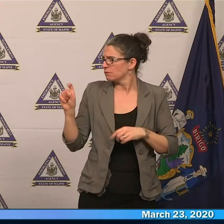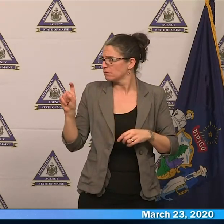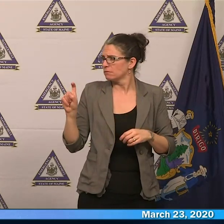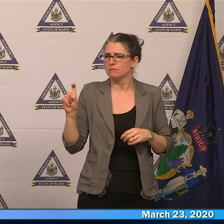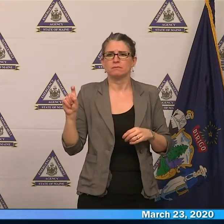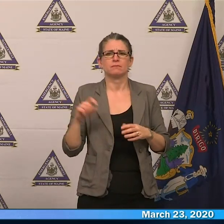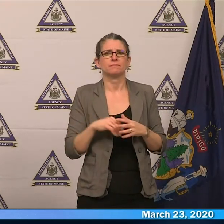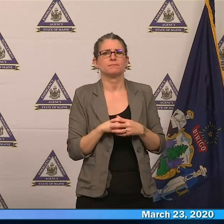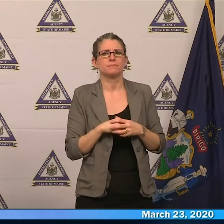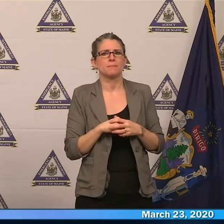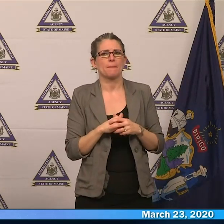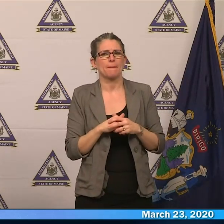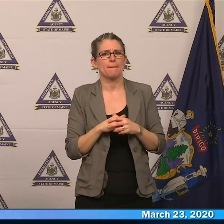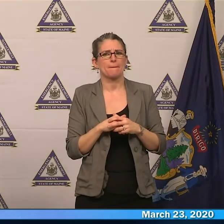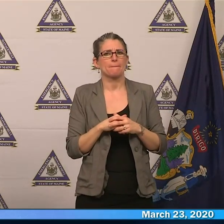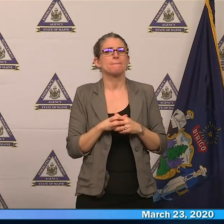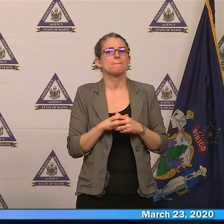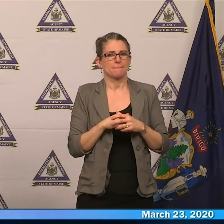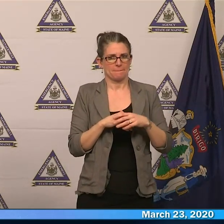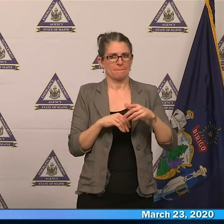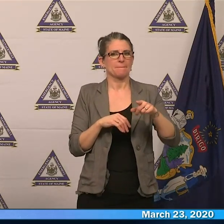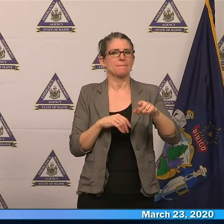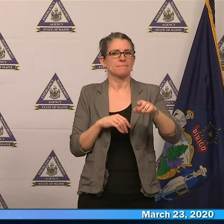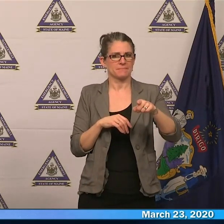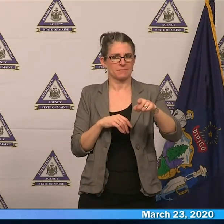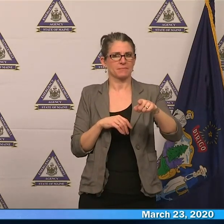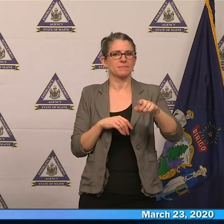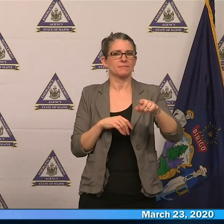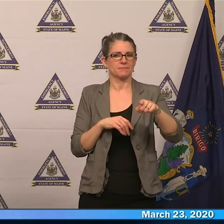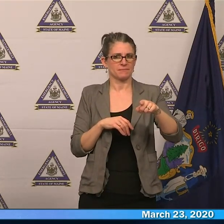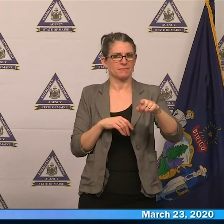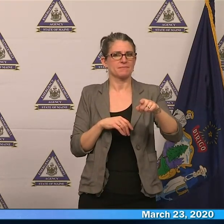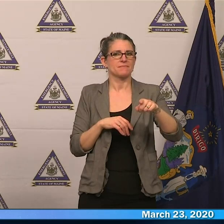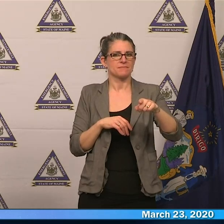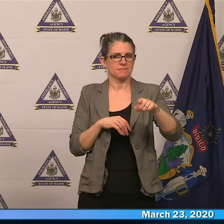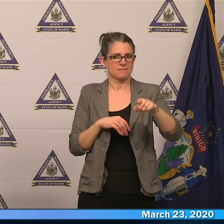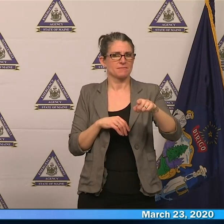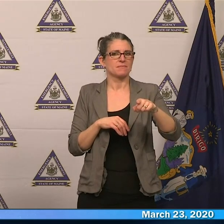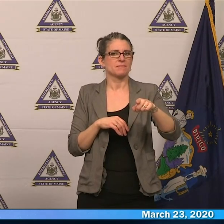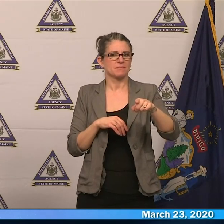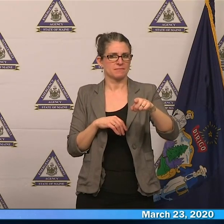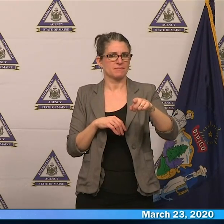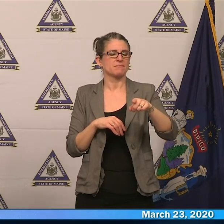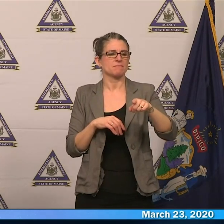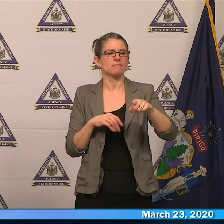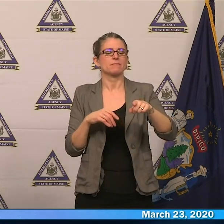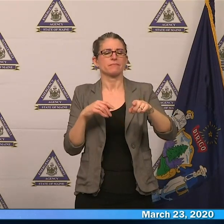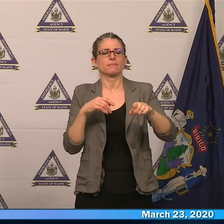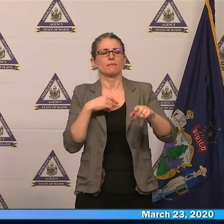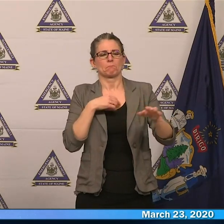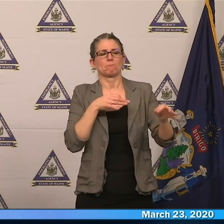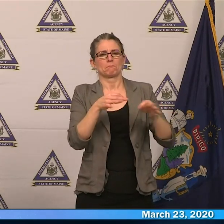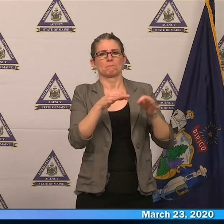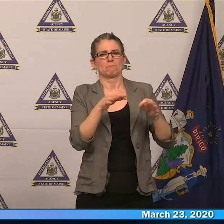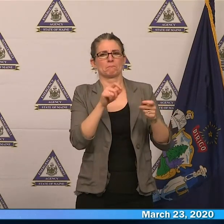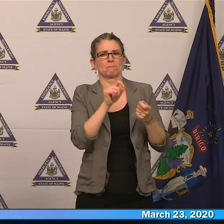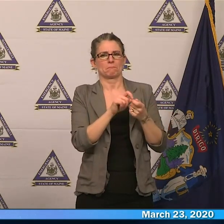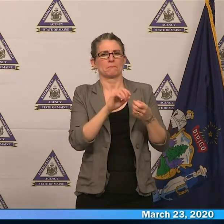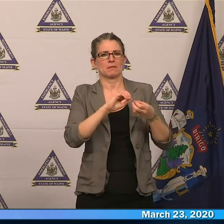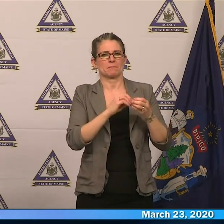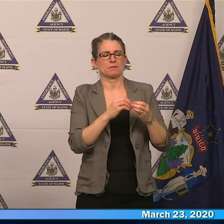is, how large is the backlog at present? We'll get you the exact number, Steve. The laboratory is tabulating exactly what it